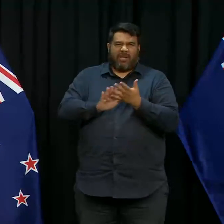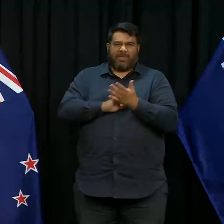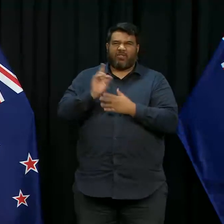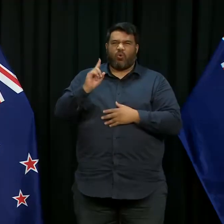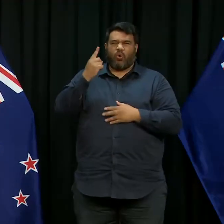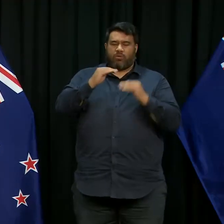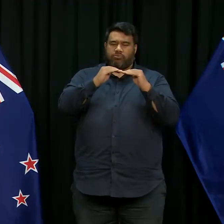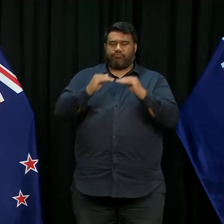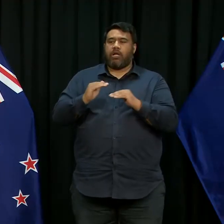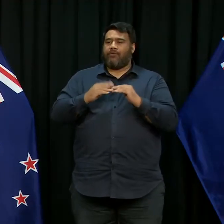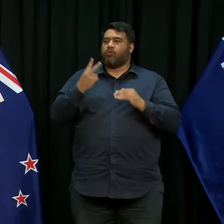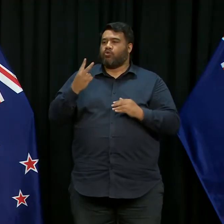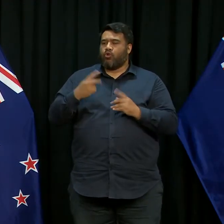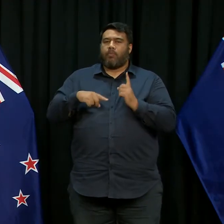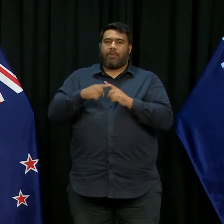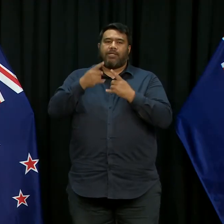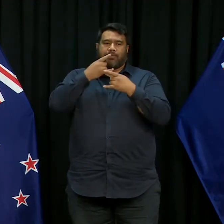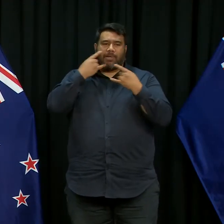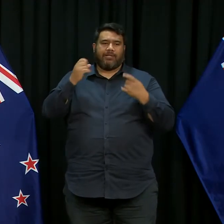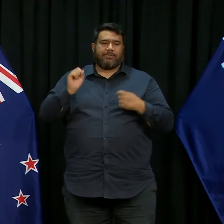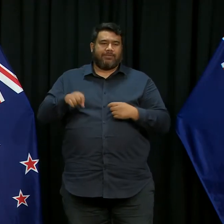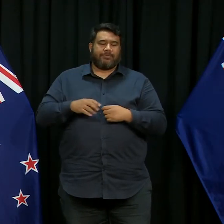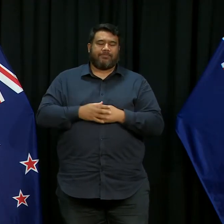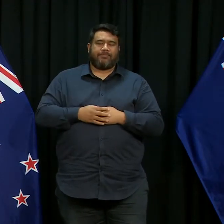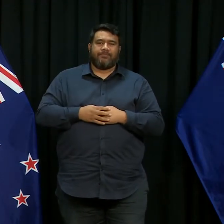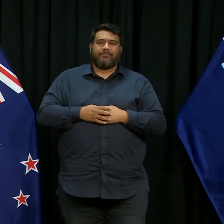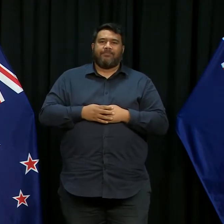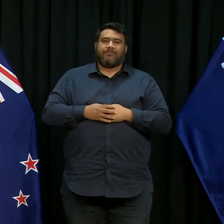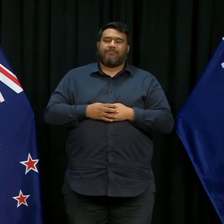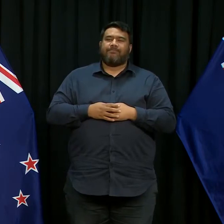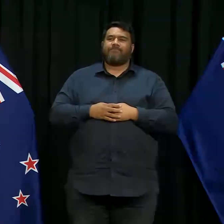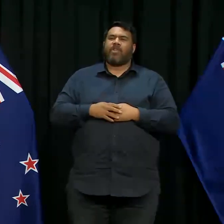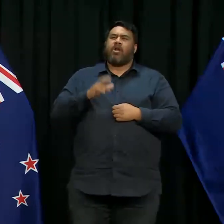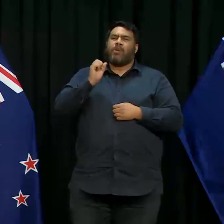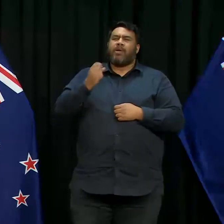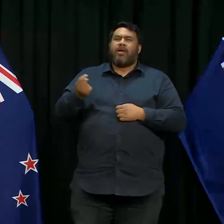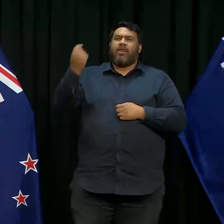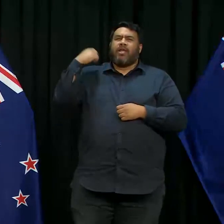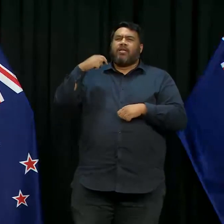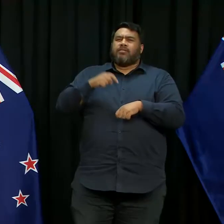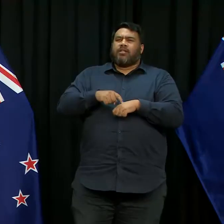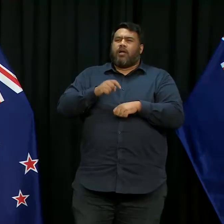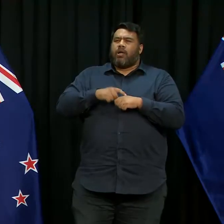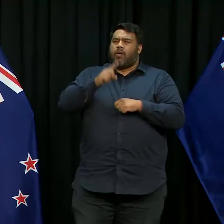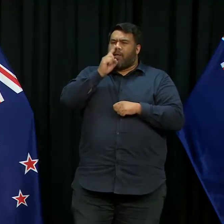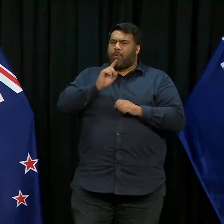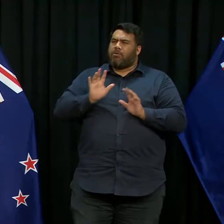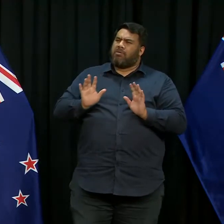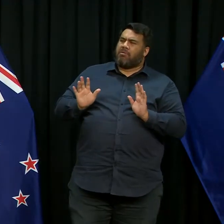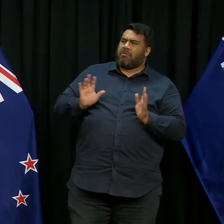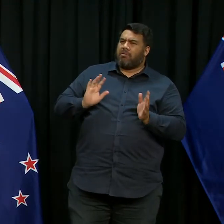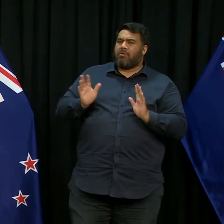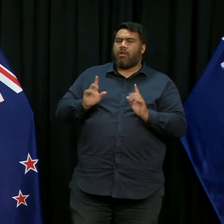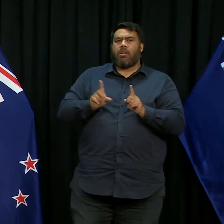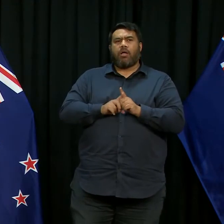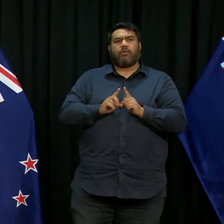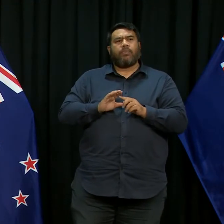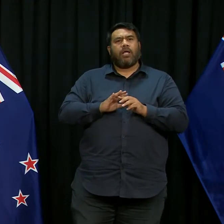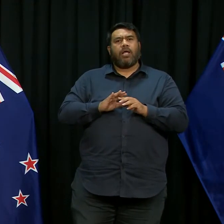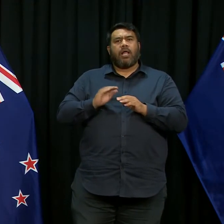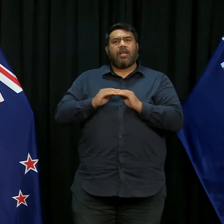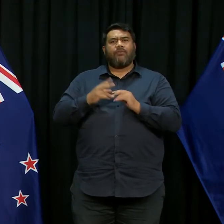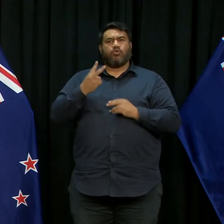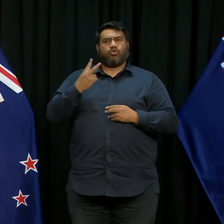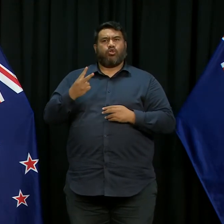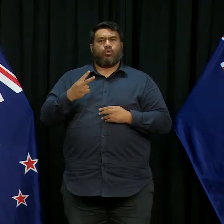using them as a matter of course. Look, actually the debate was more less so around whether the level 2 settings were right,